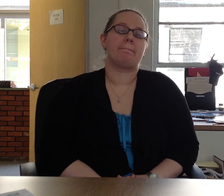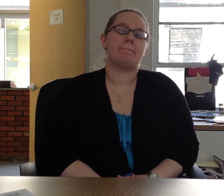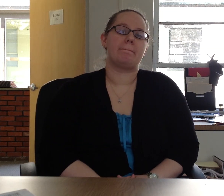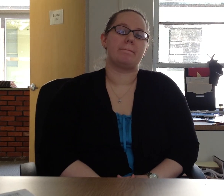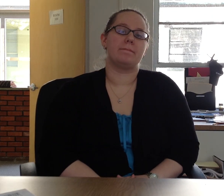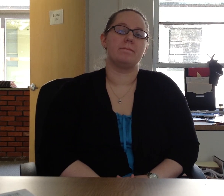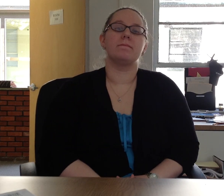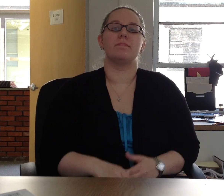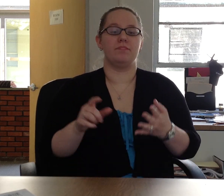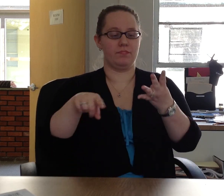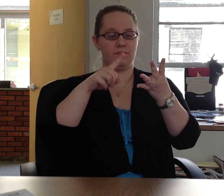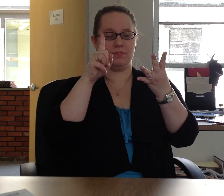Refrigeration.